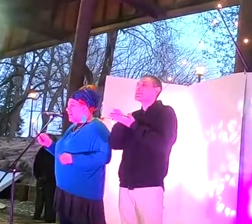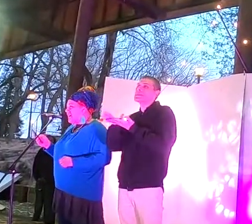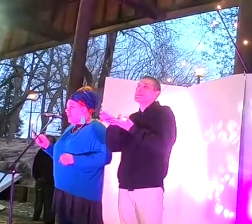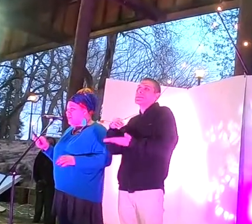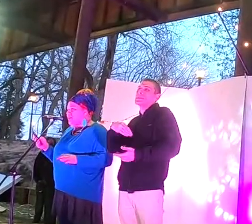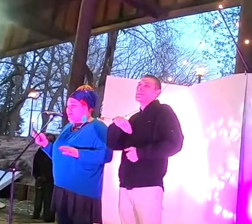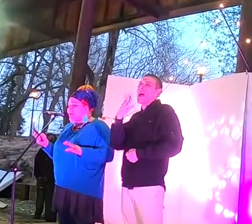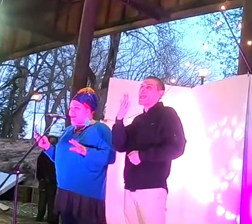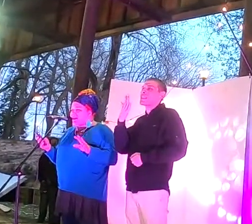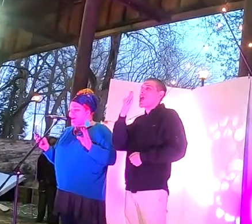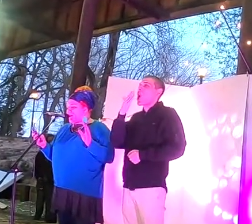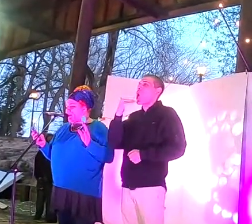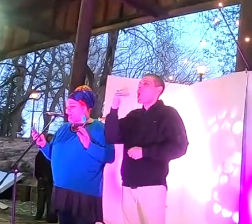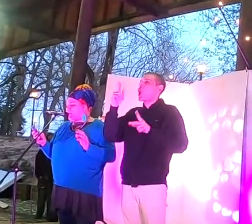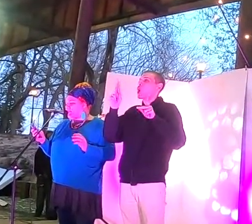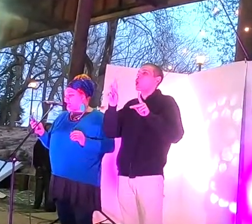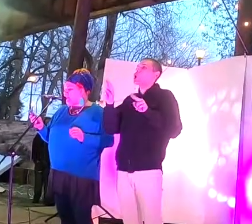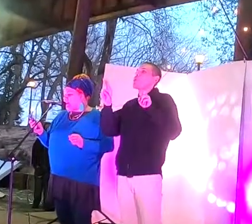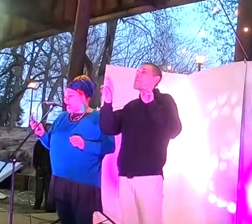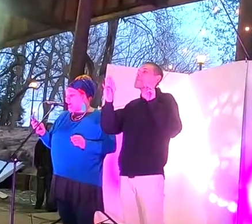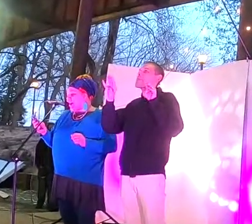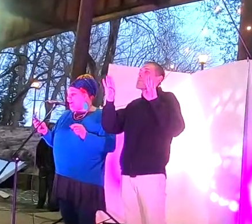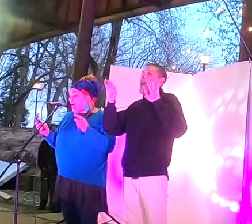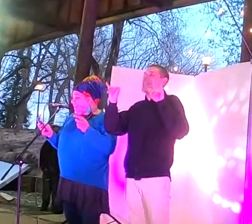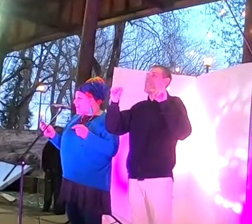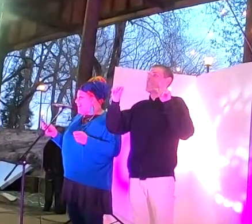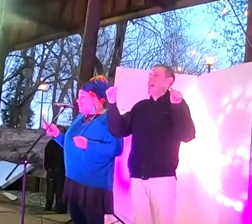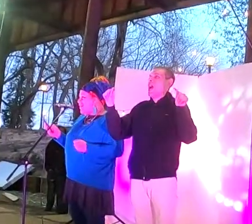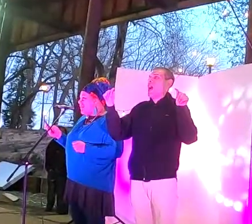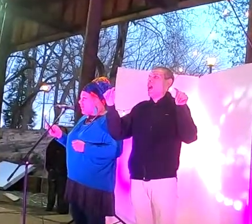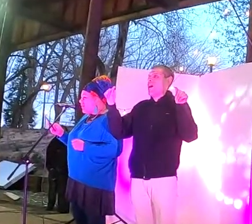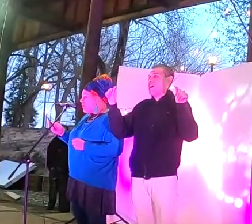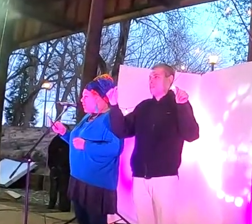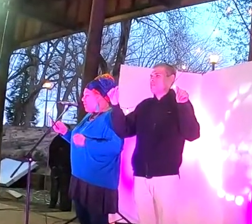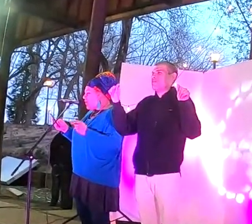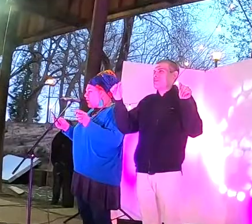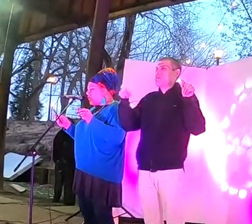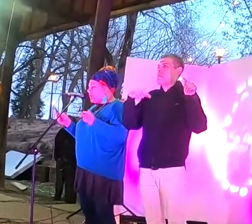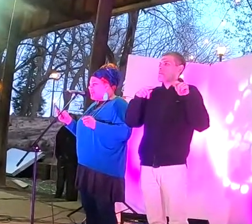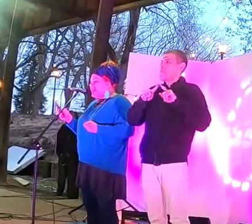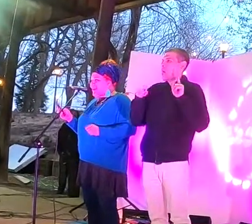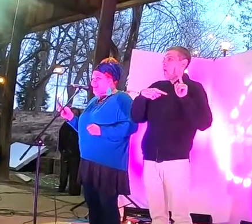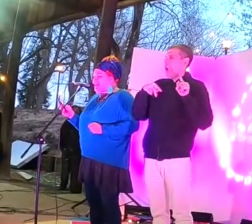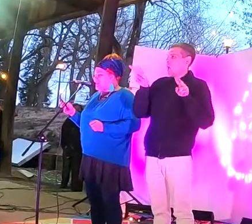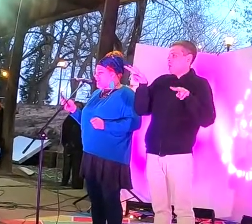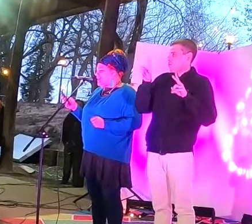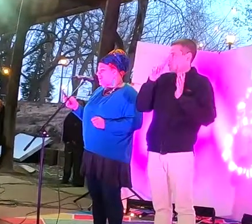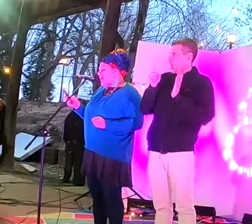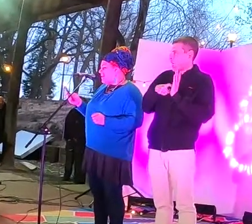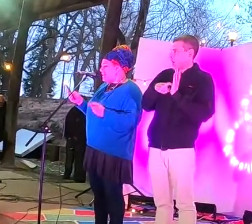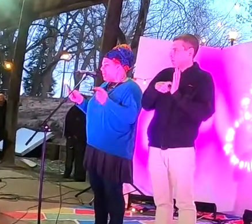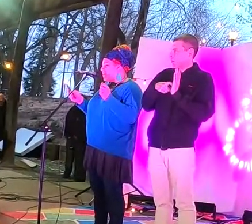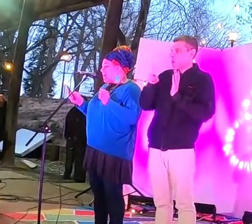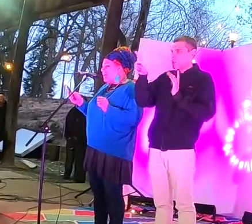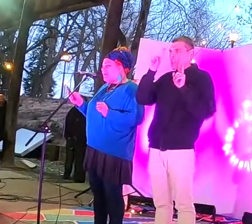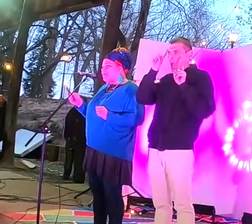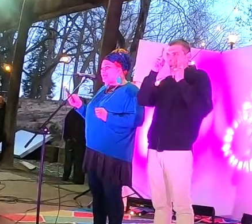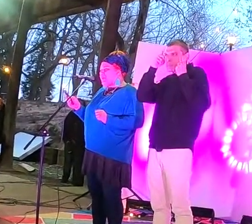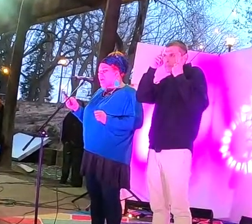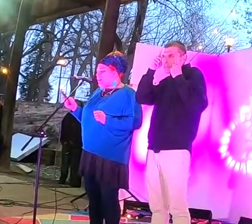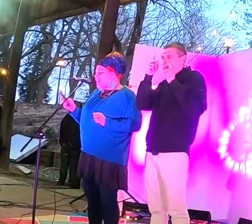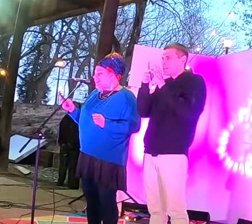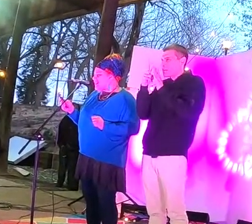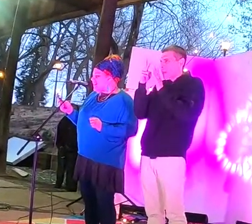I'm singing kumbaya. I recognize her. Her curls are tight, just right, double